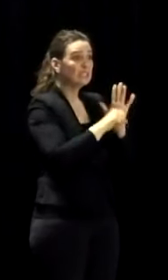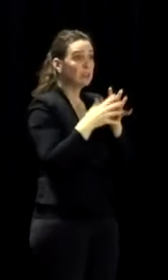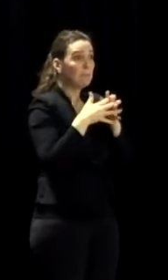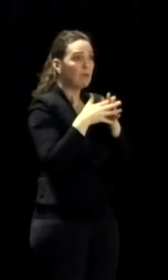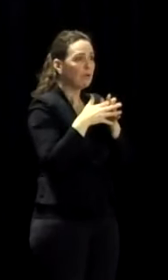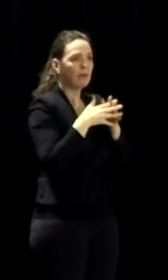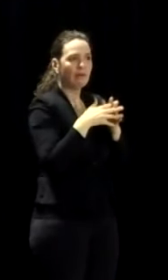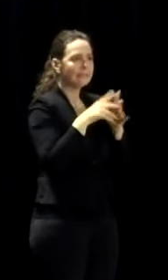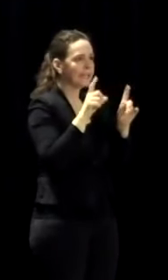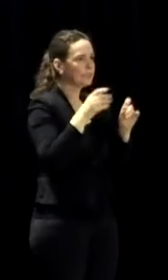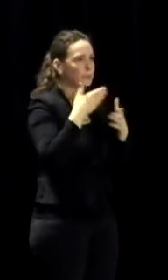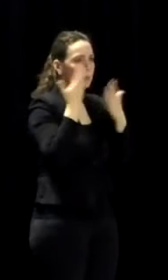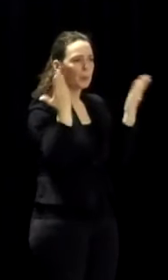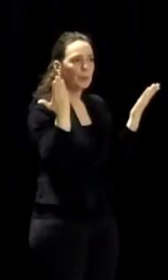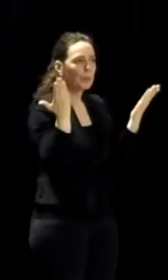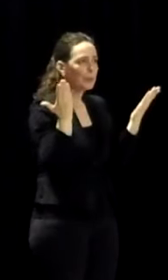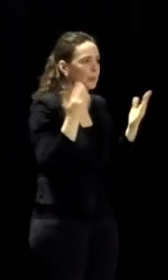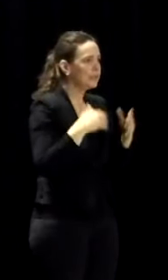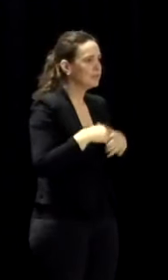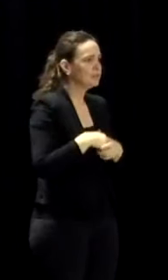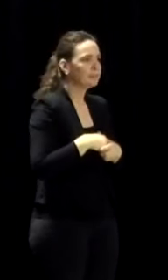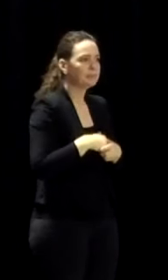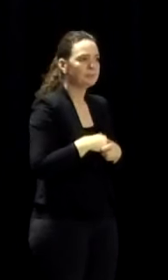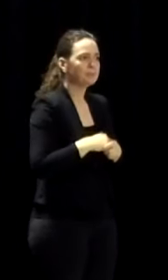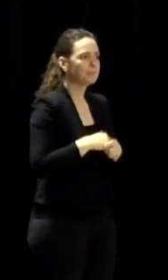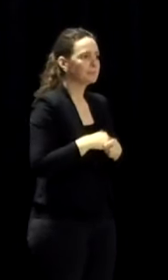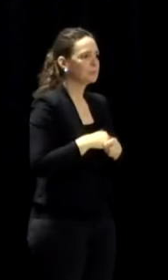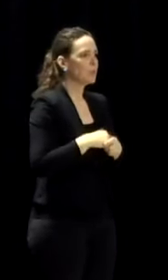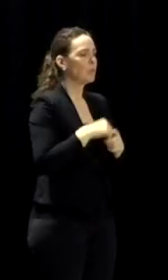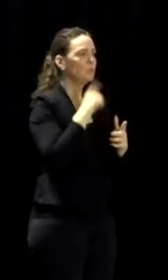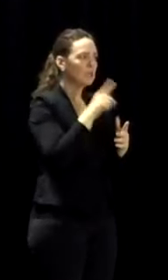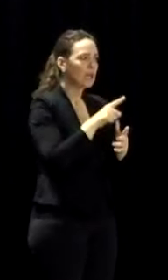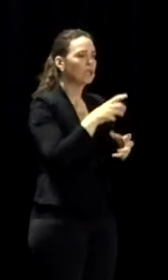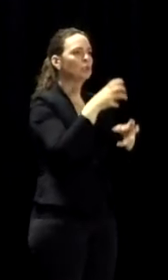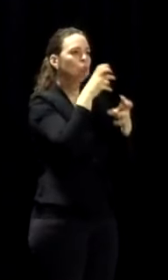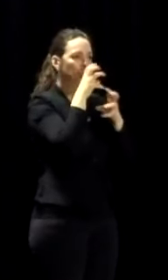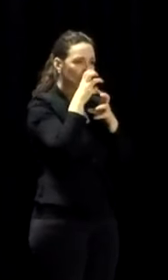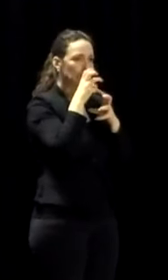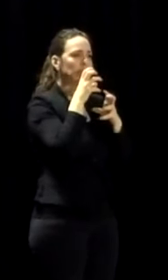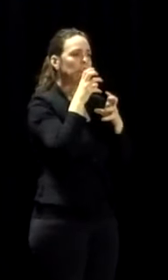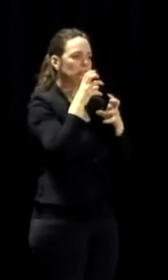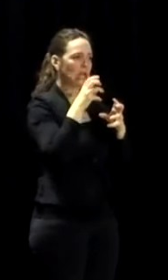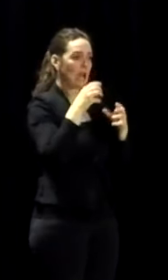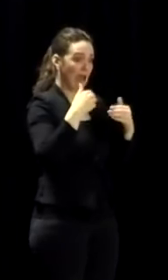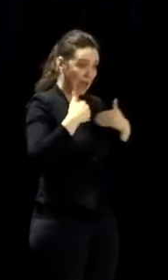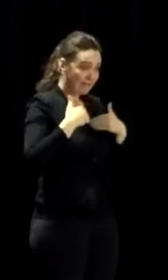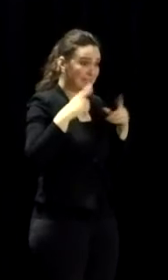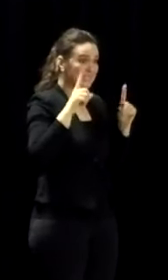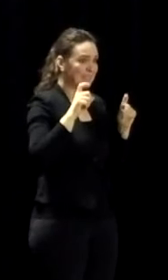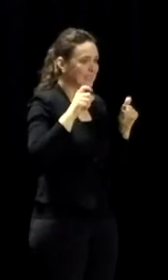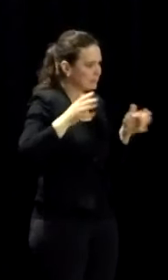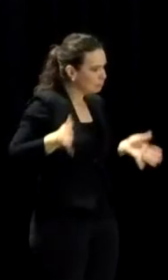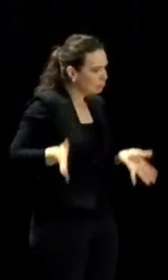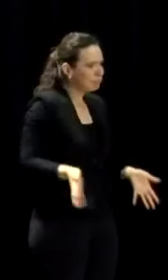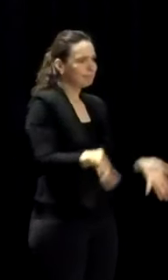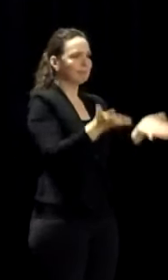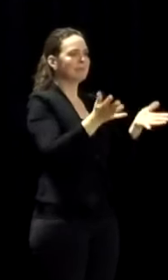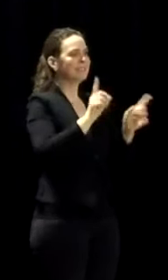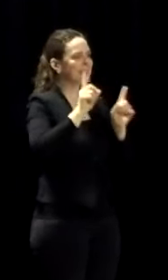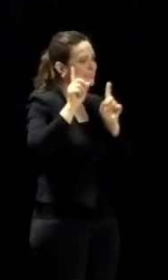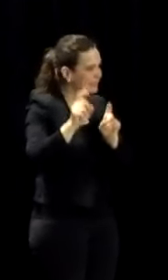tested, and in some cases they're saving tests for emergency responders and for healthcare